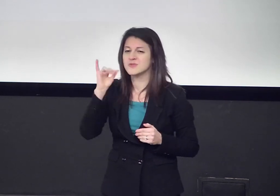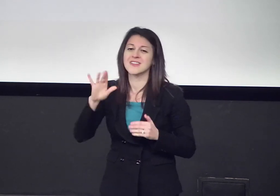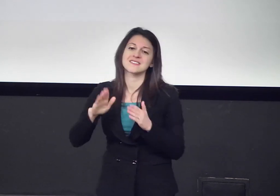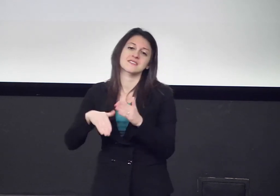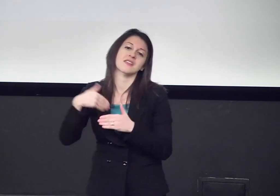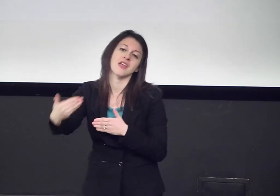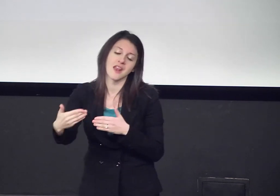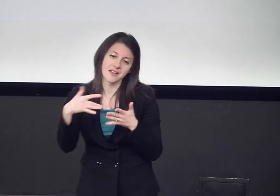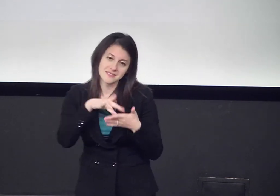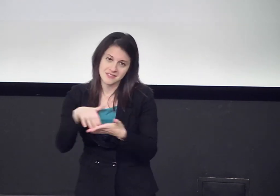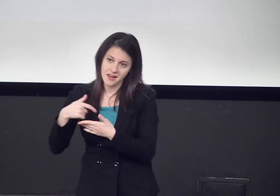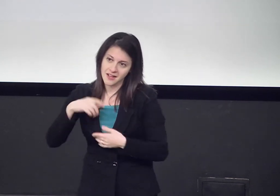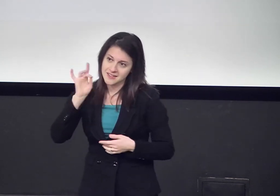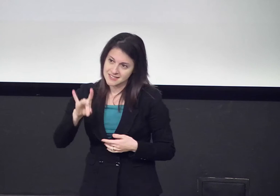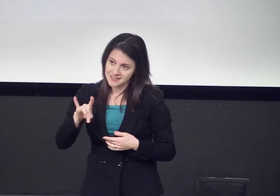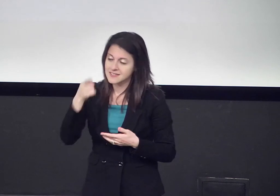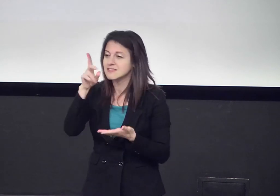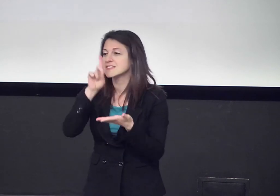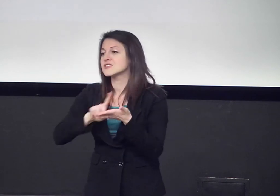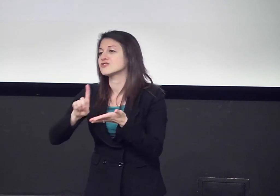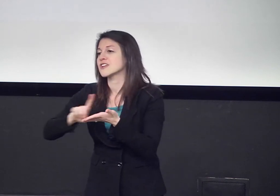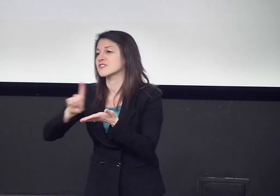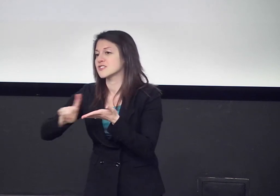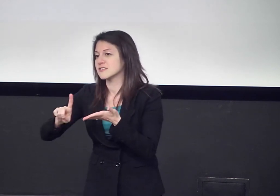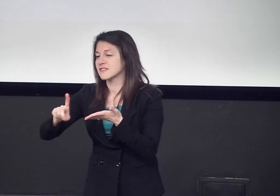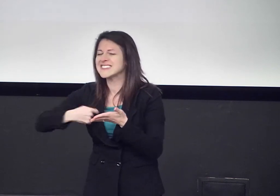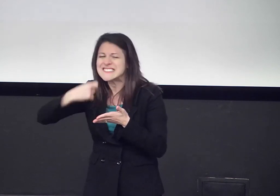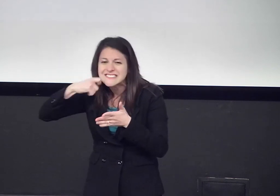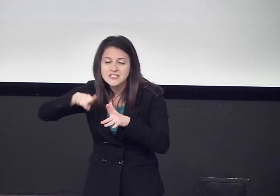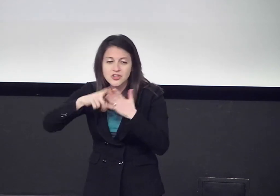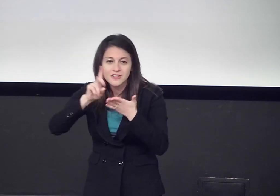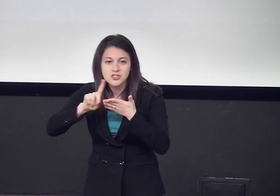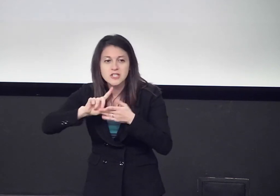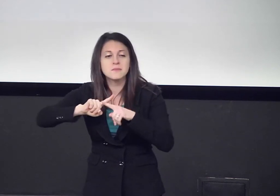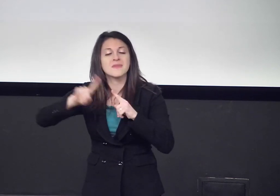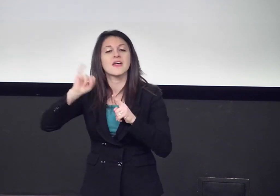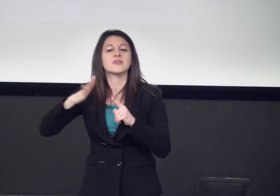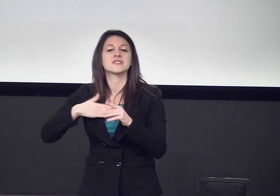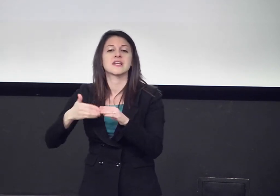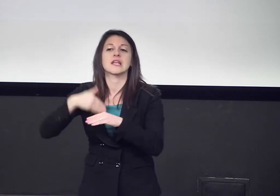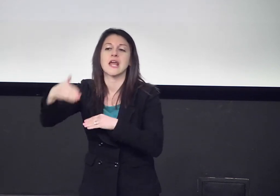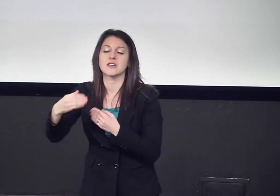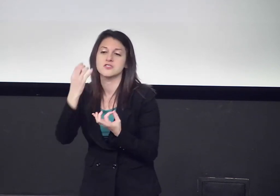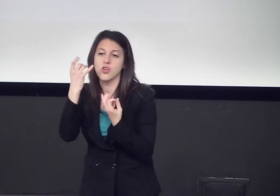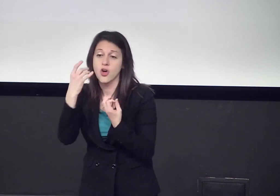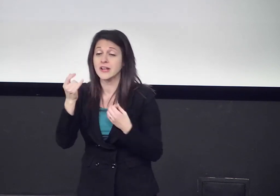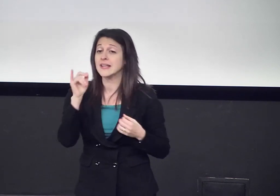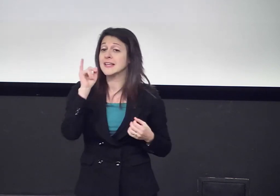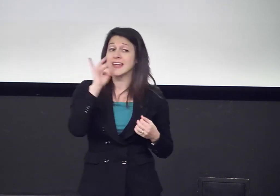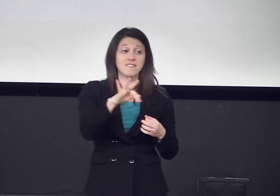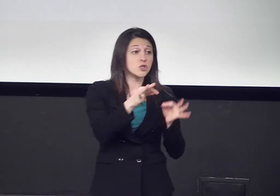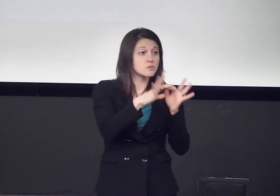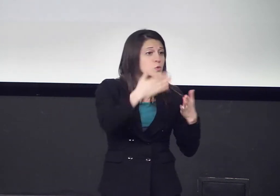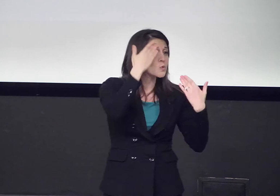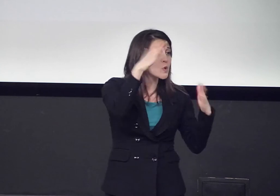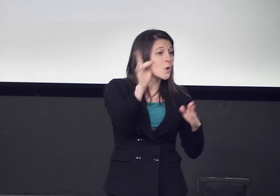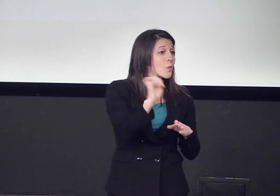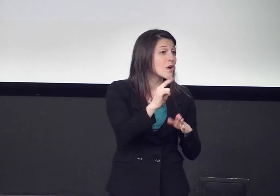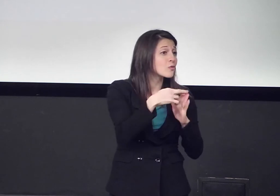sometimes interpreters would deviate from what it is that was expected from them. And that was the reason why I wanted to do my research study here. If the